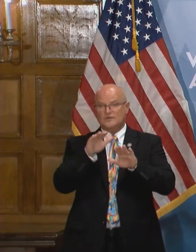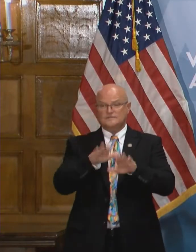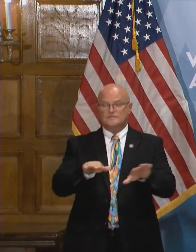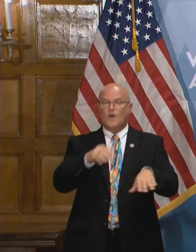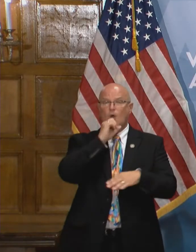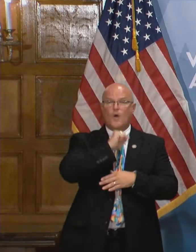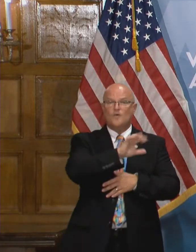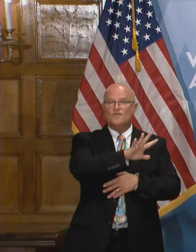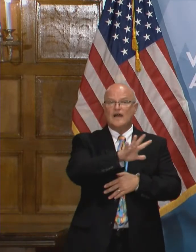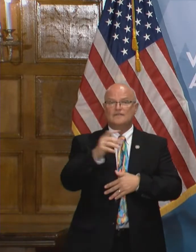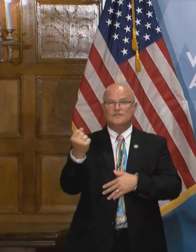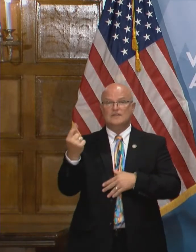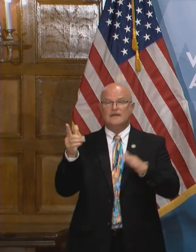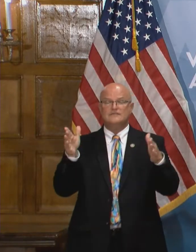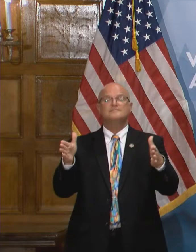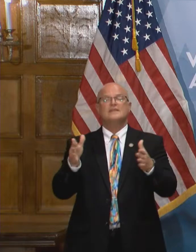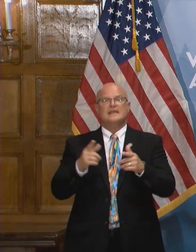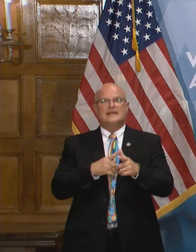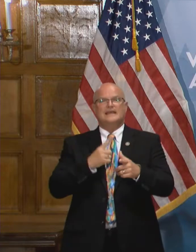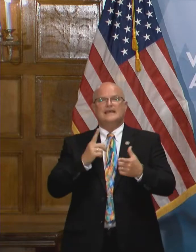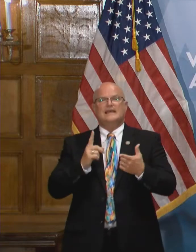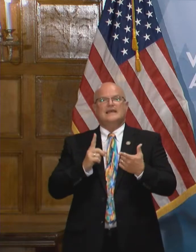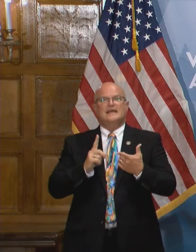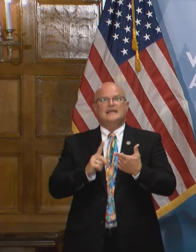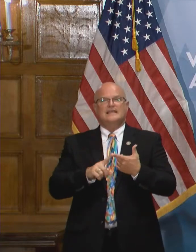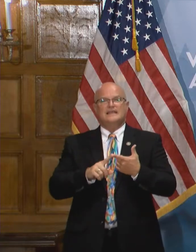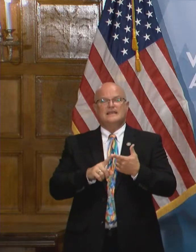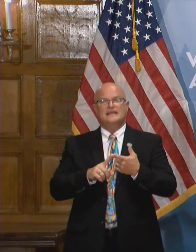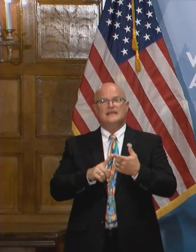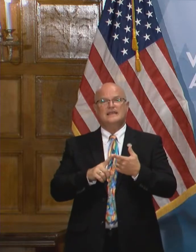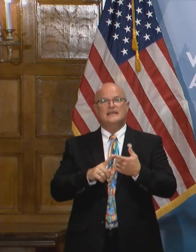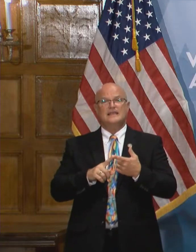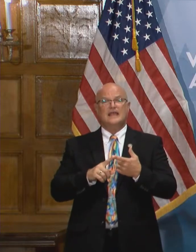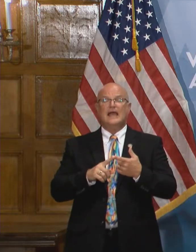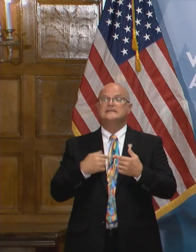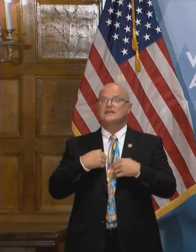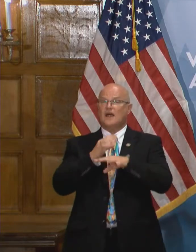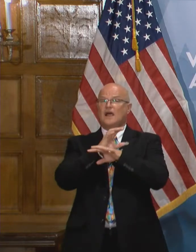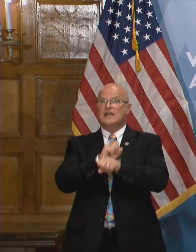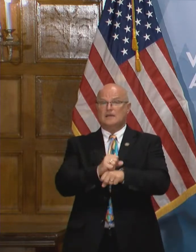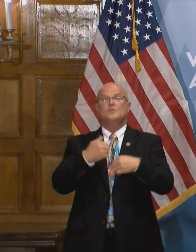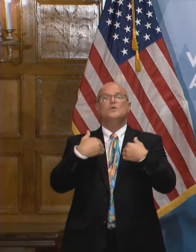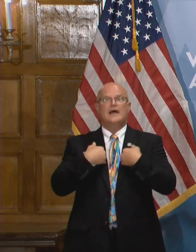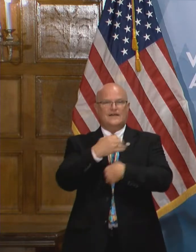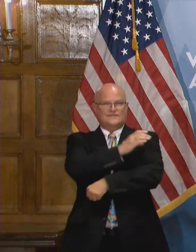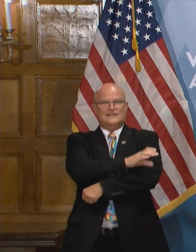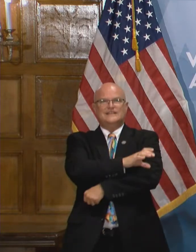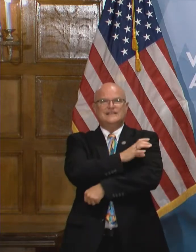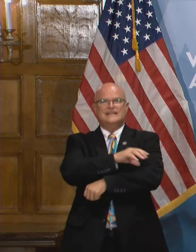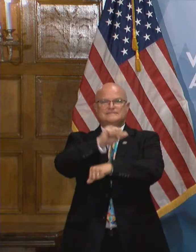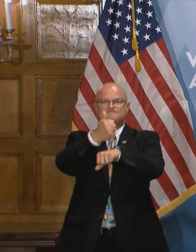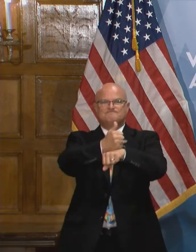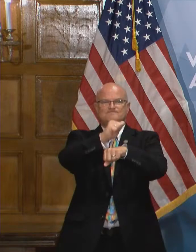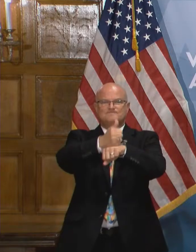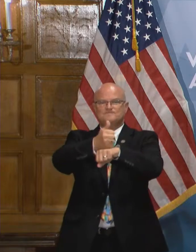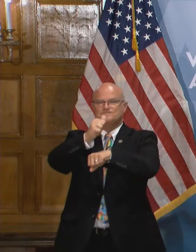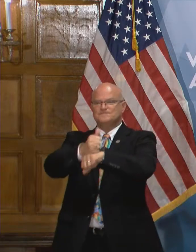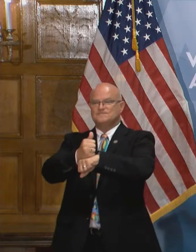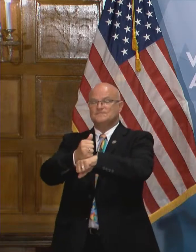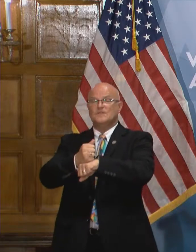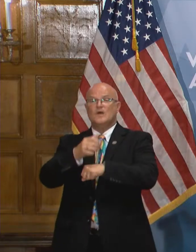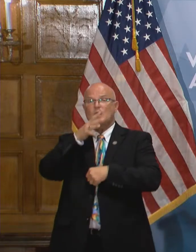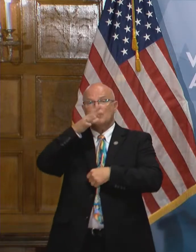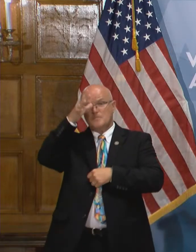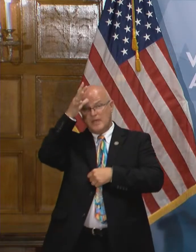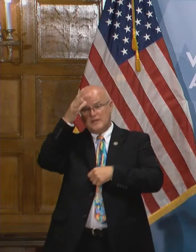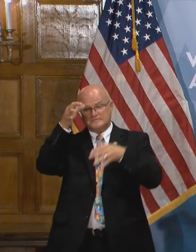younger age, then as it has been our custom, we will have clinics out there for